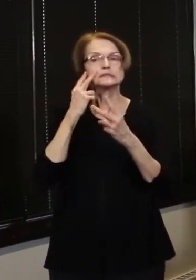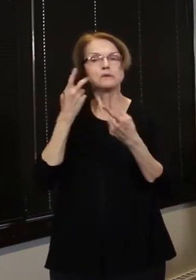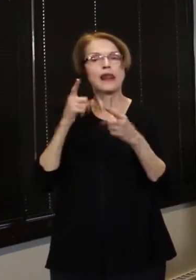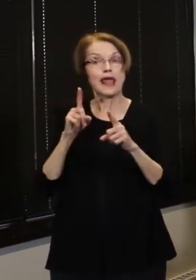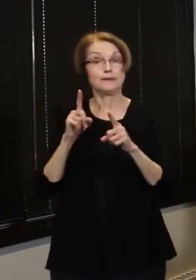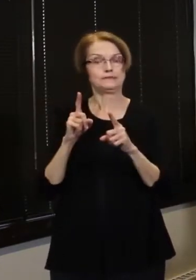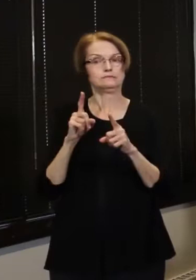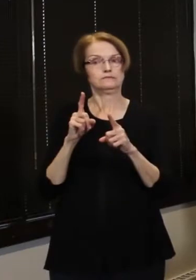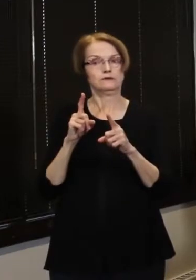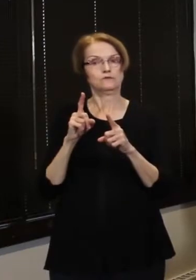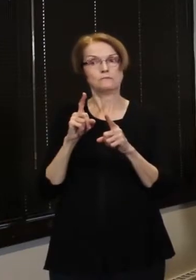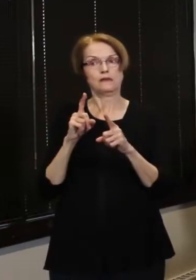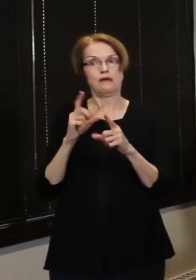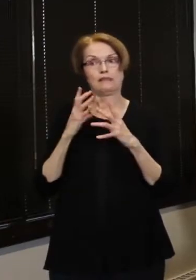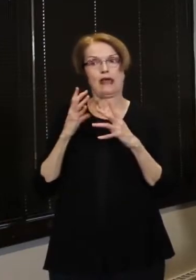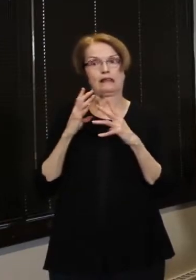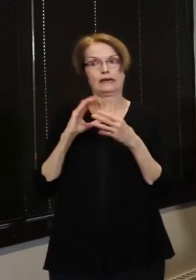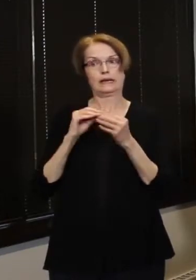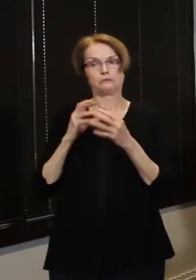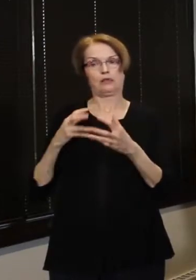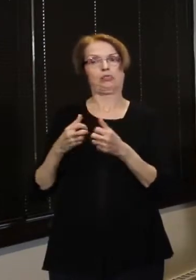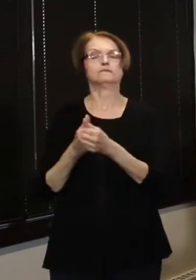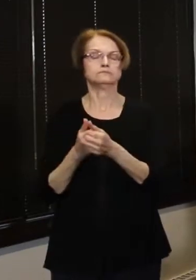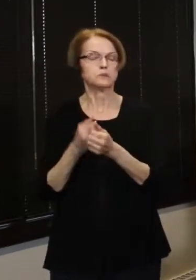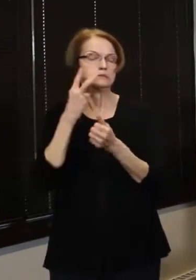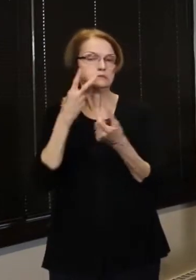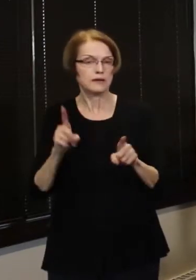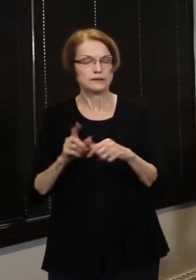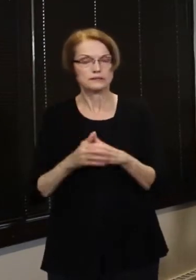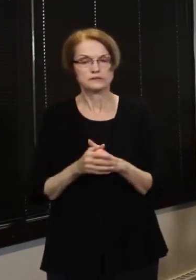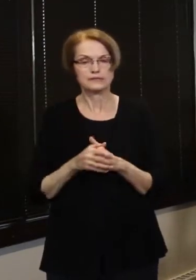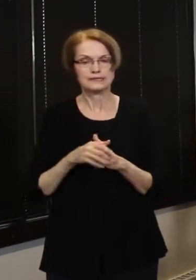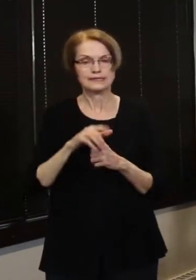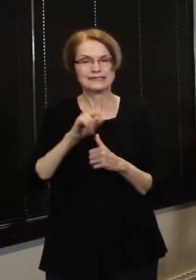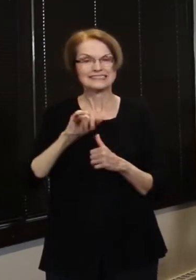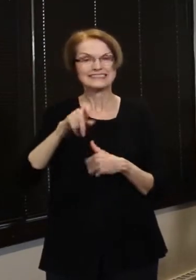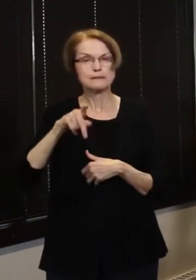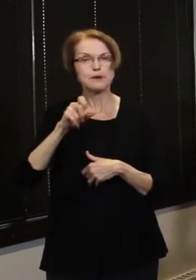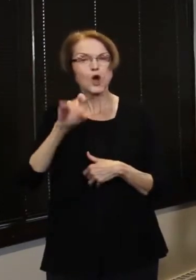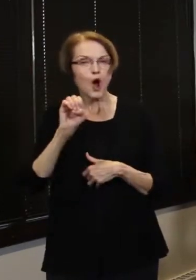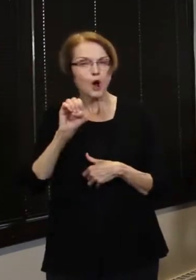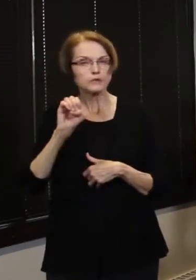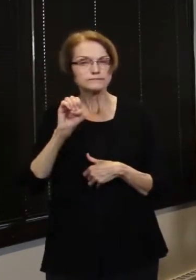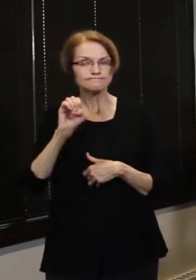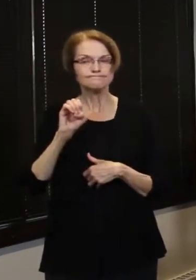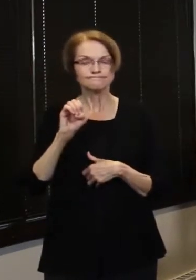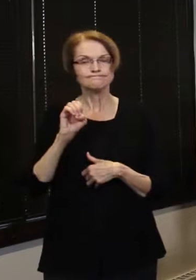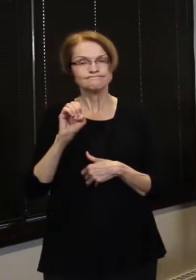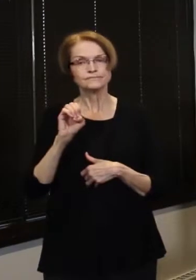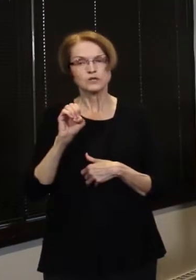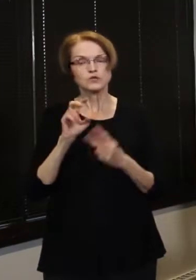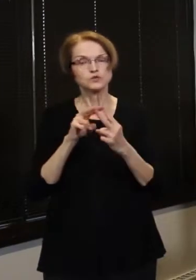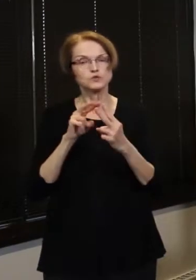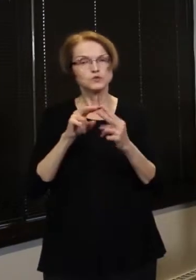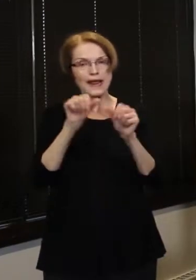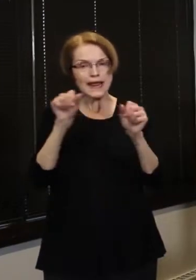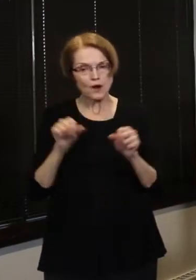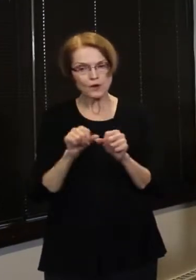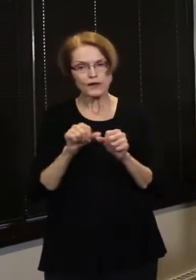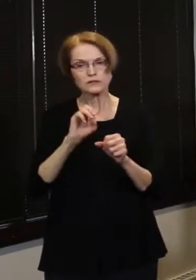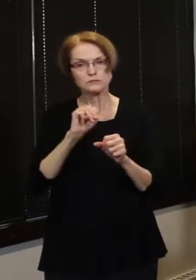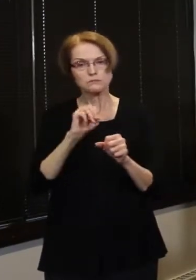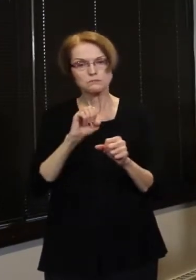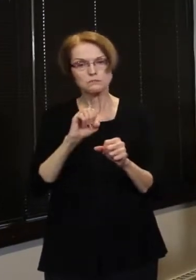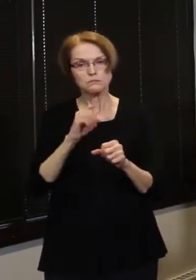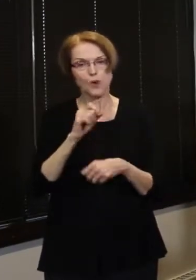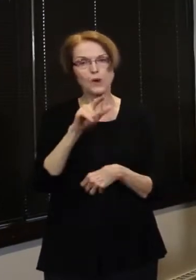the holidays bring. And then our zip code data, only a couple of areas to report here. Looks like Moline